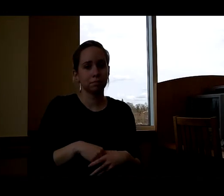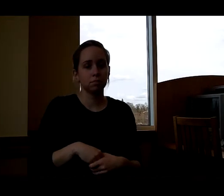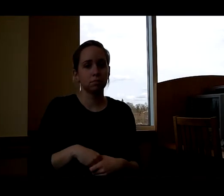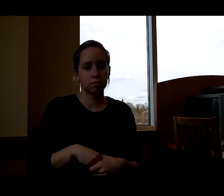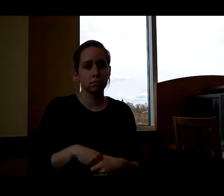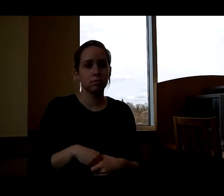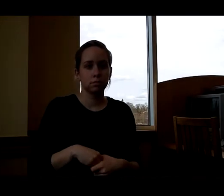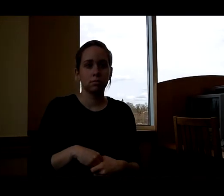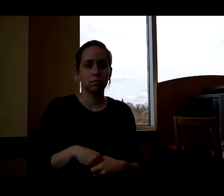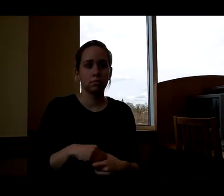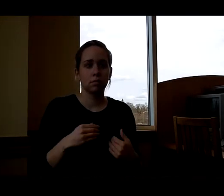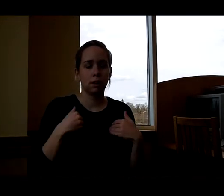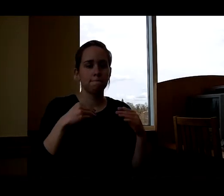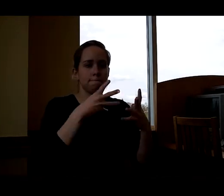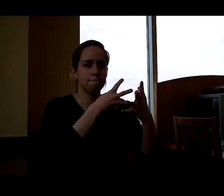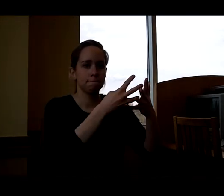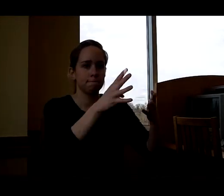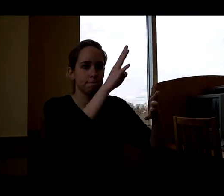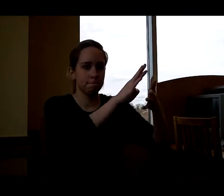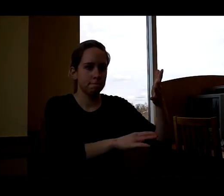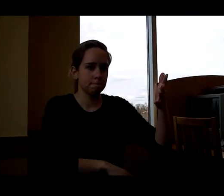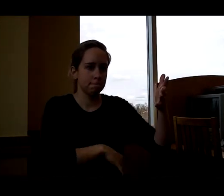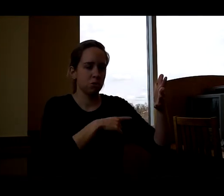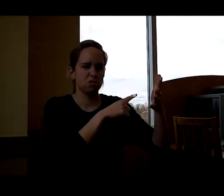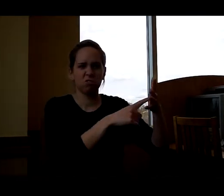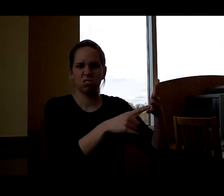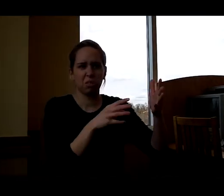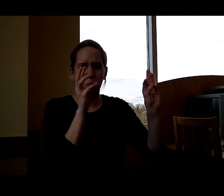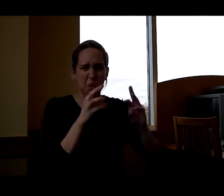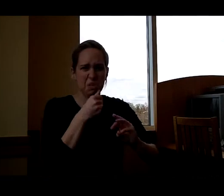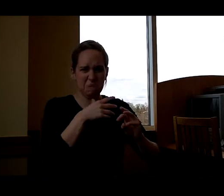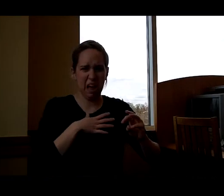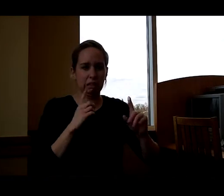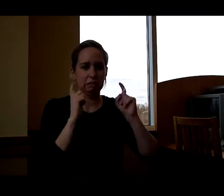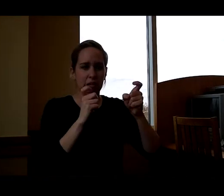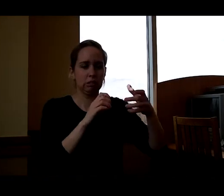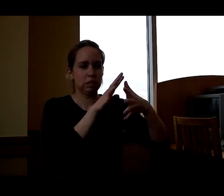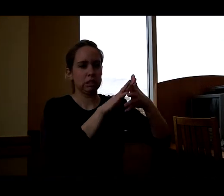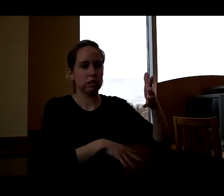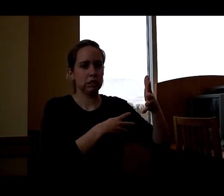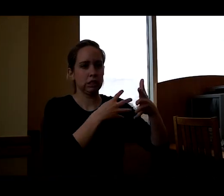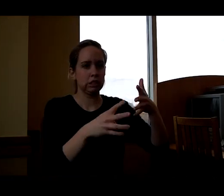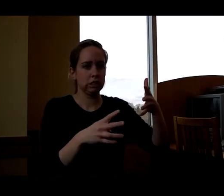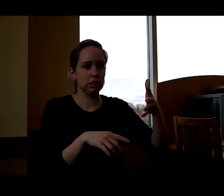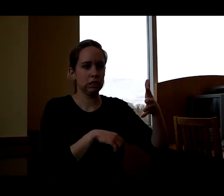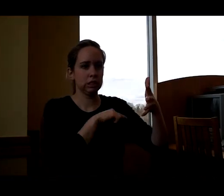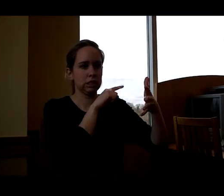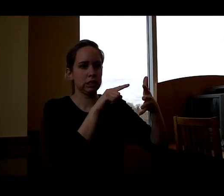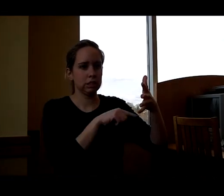And I have a little chart that some weather guy has told me that in this chart, or on this